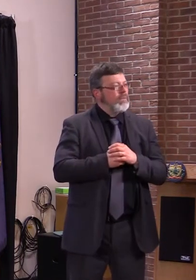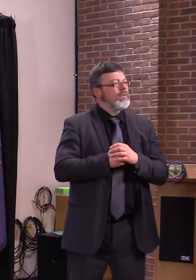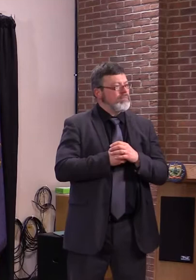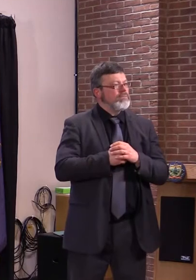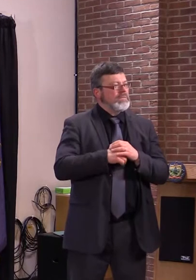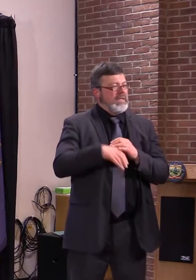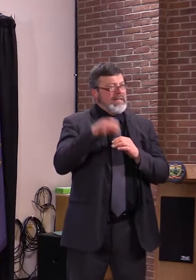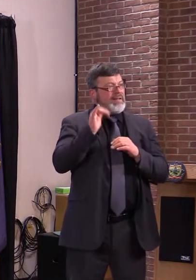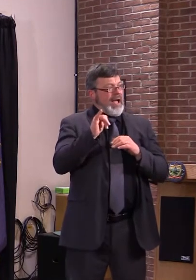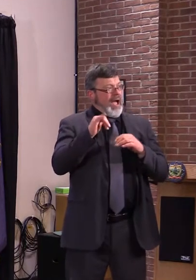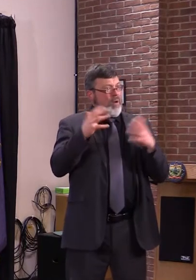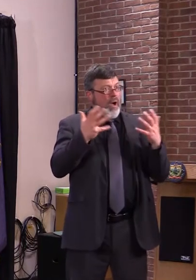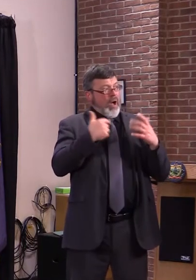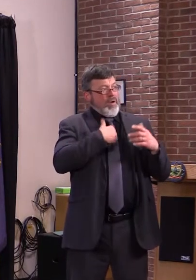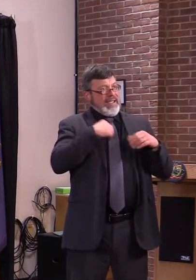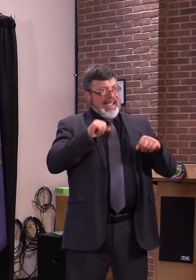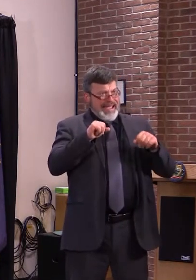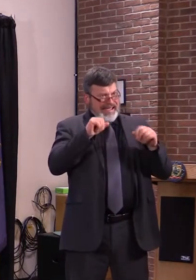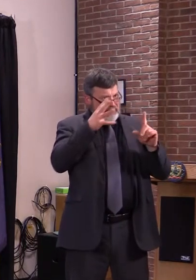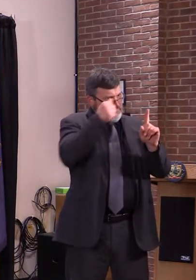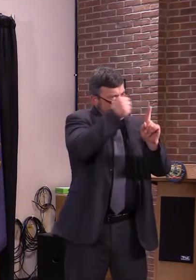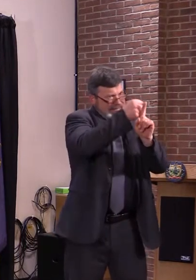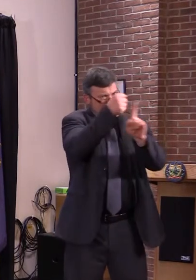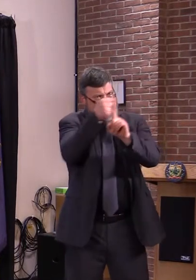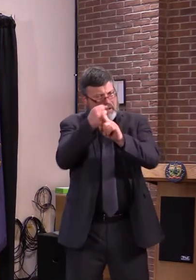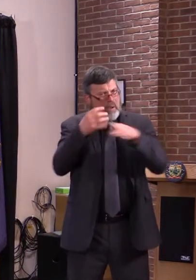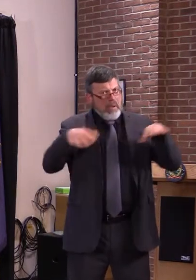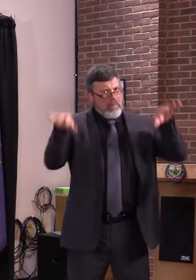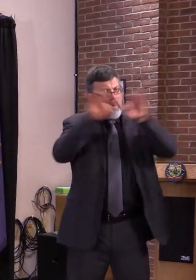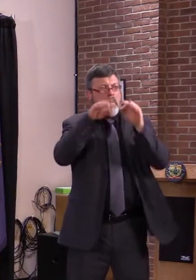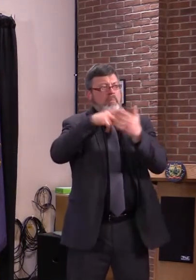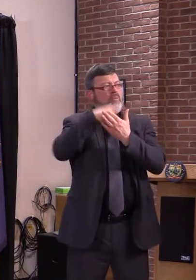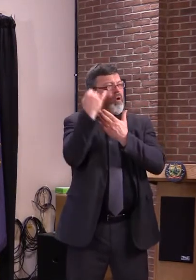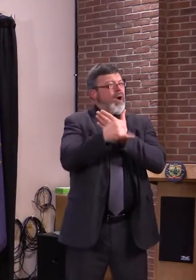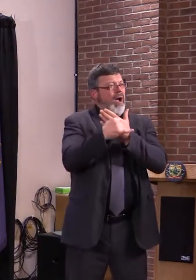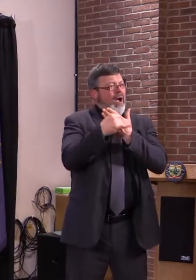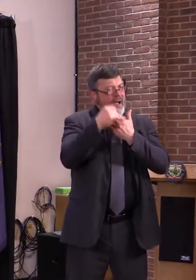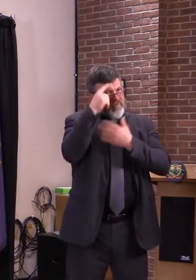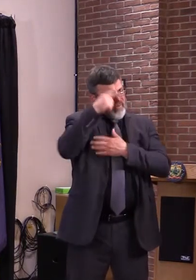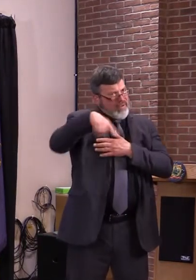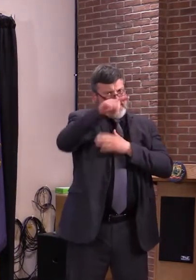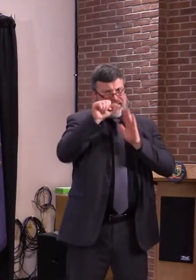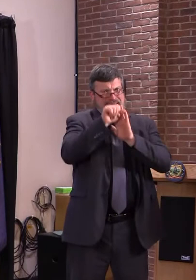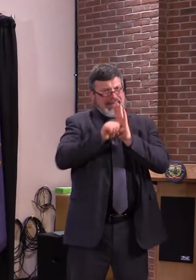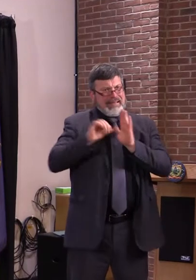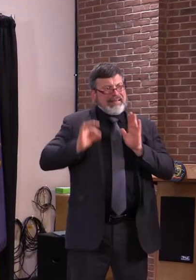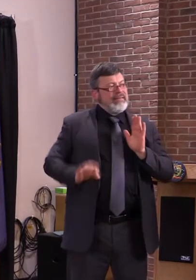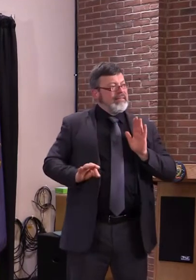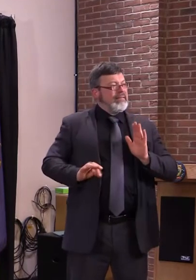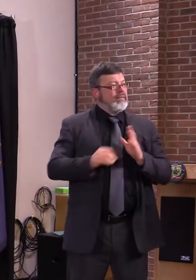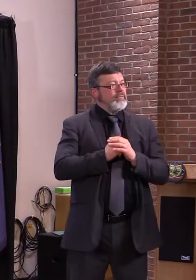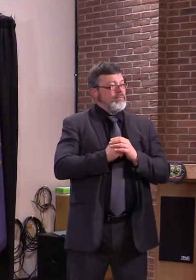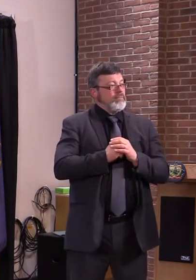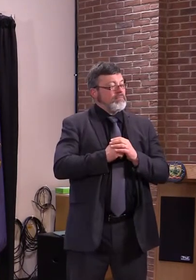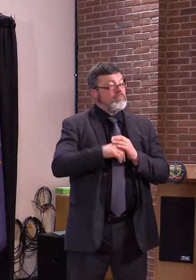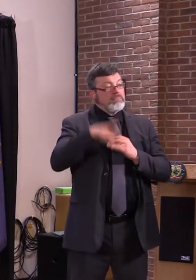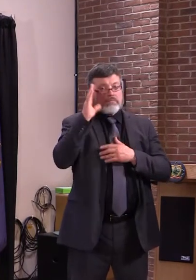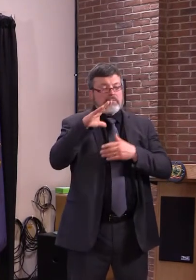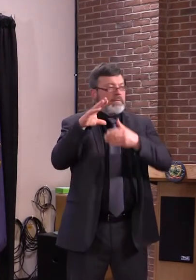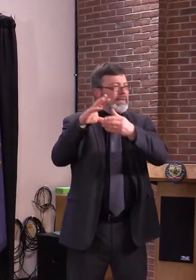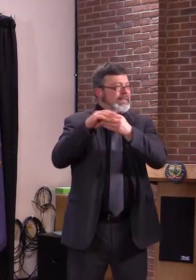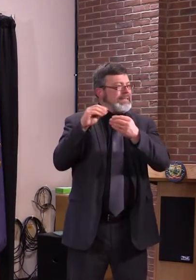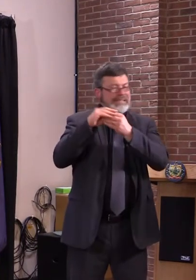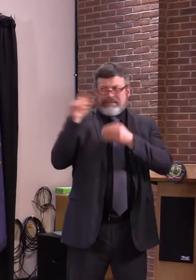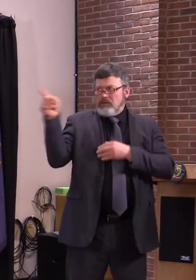and key issues for Vermonters. Because of that, as the governor indicated in his remarks, it is more important